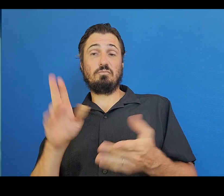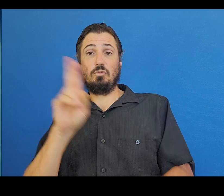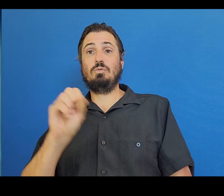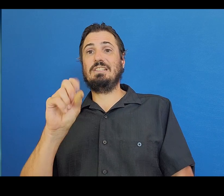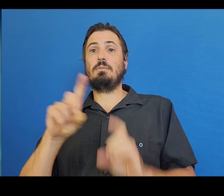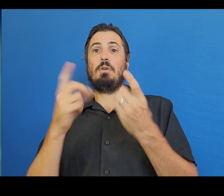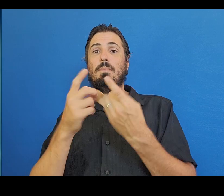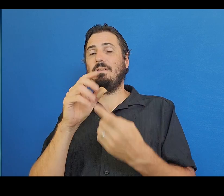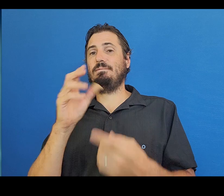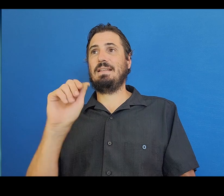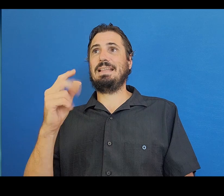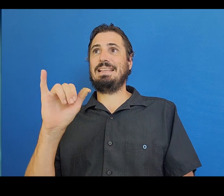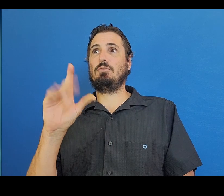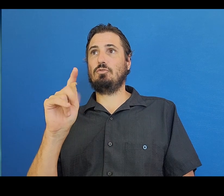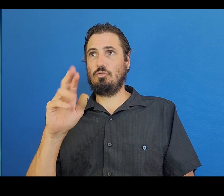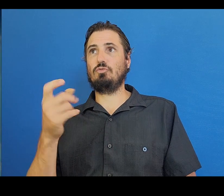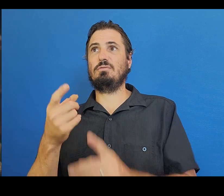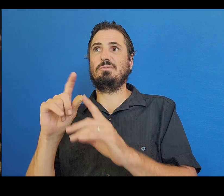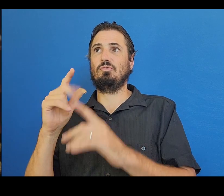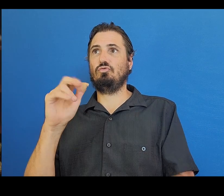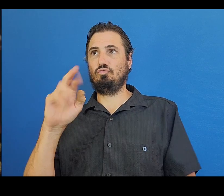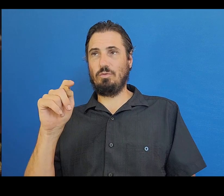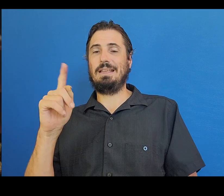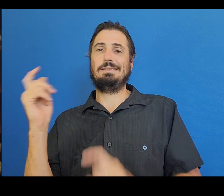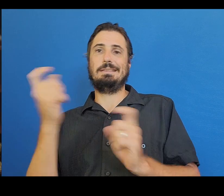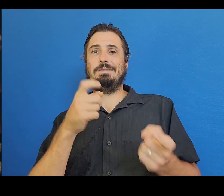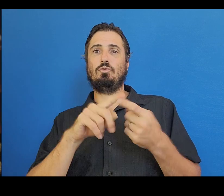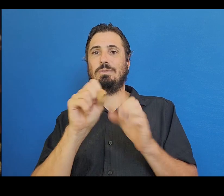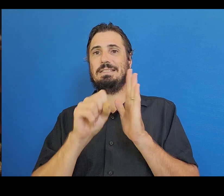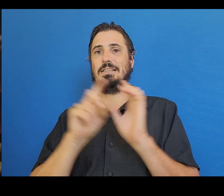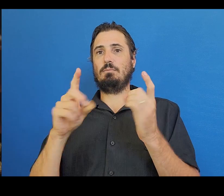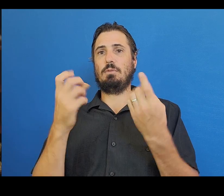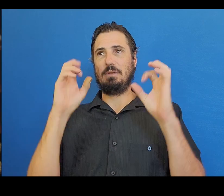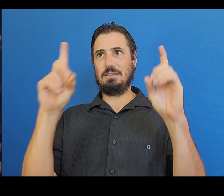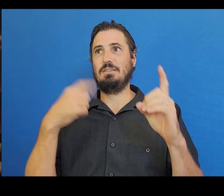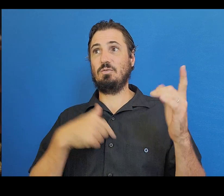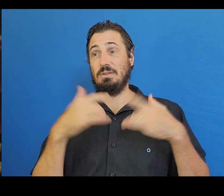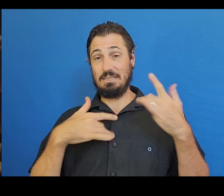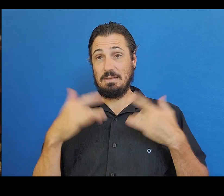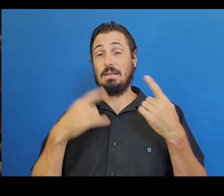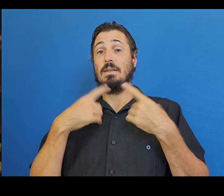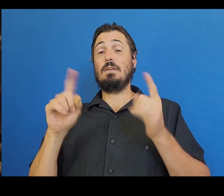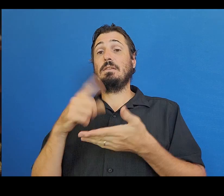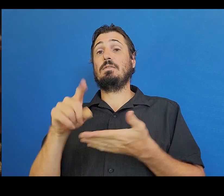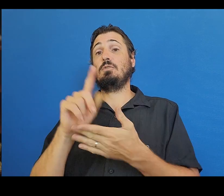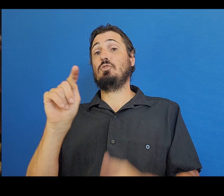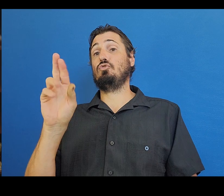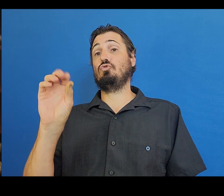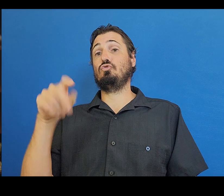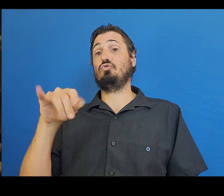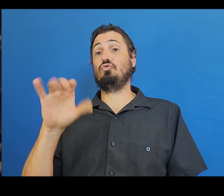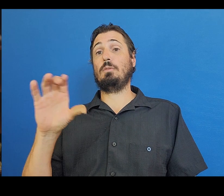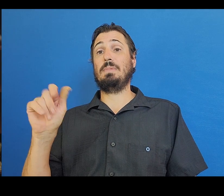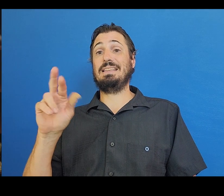are provided by the U.S. Department of Agriculture through a grant to the State Department of Education. We are also excited to announce that